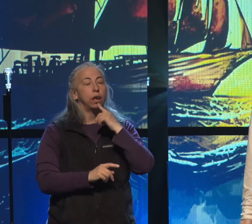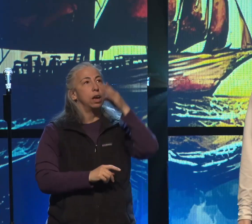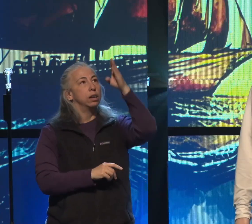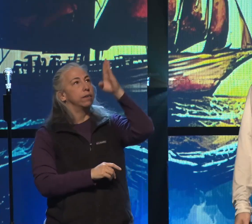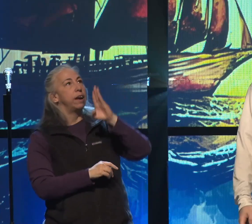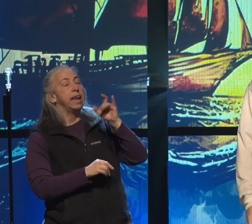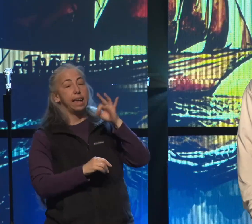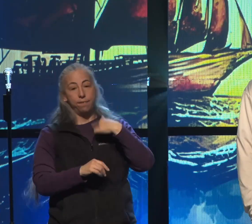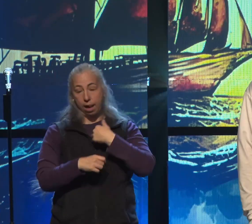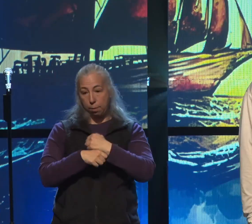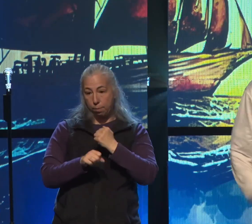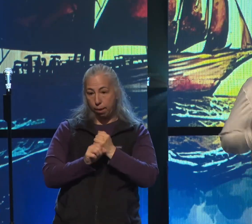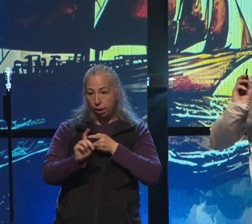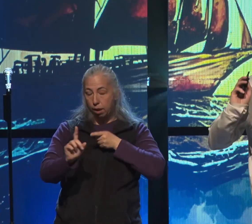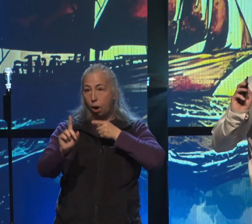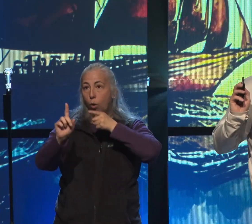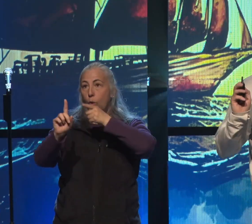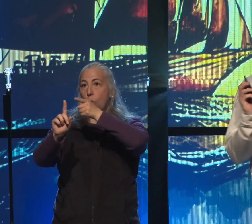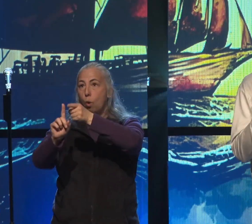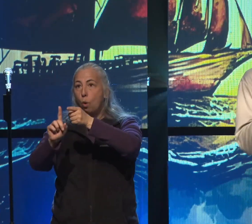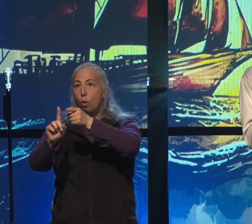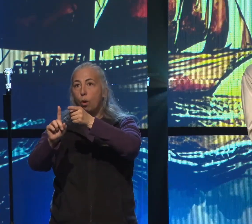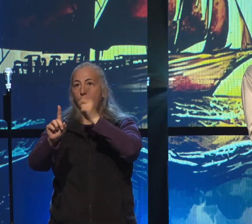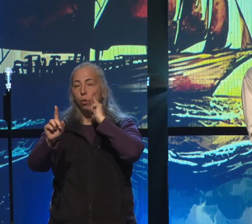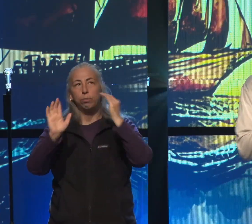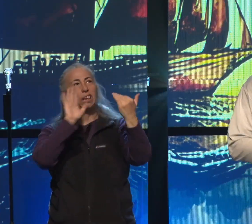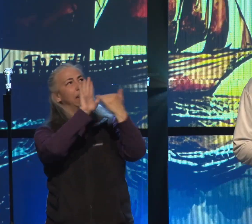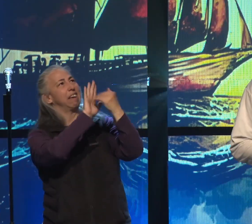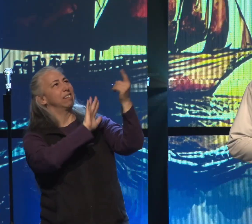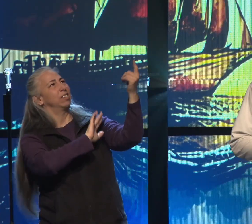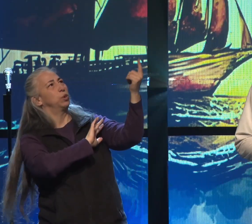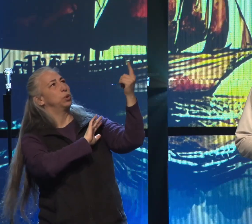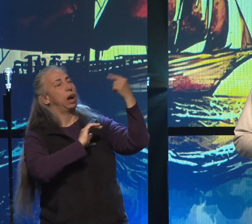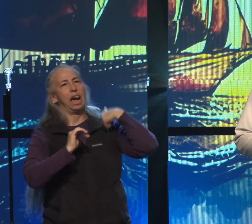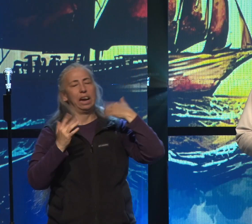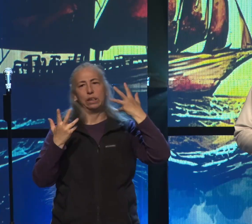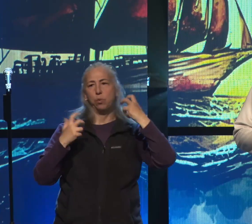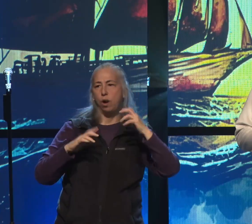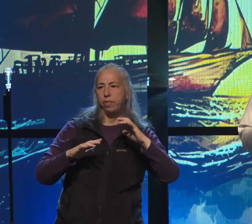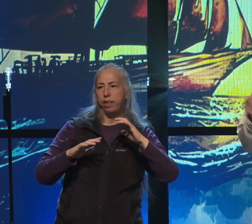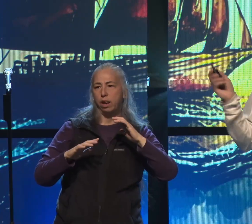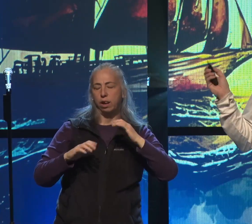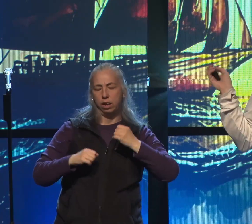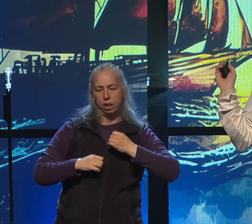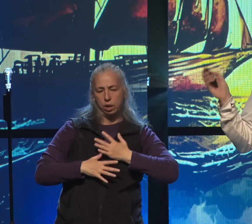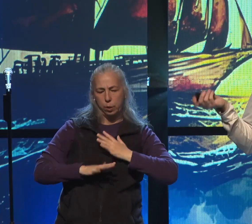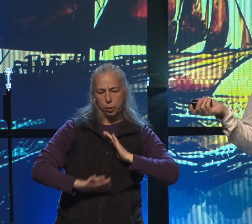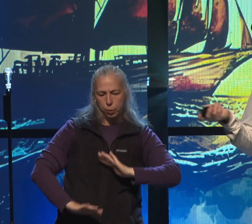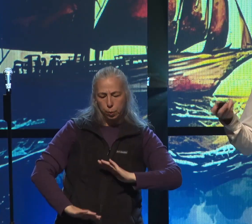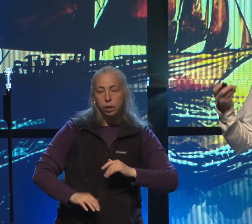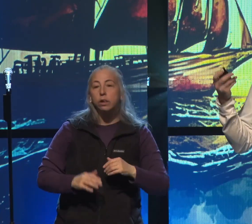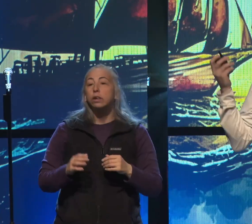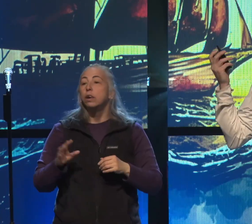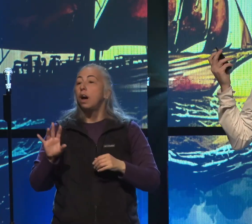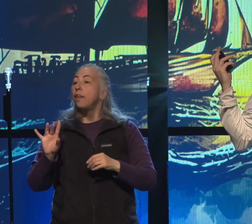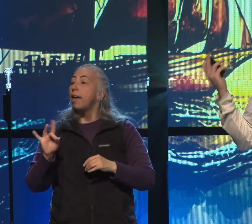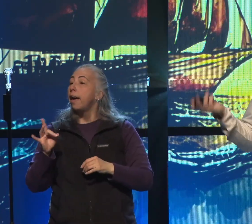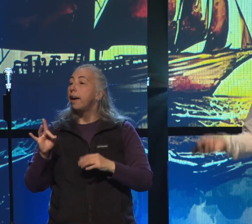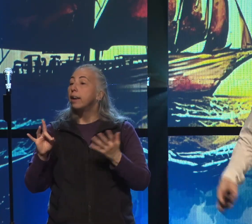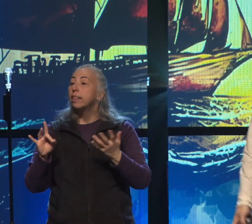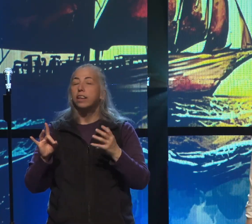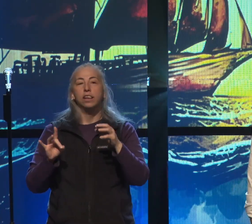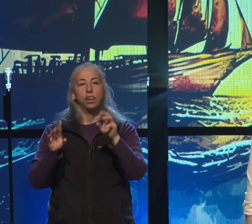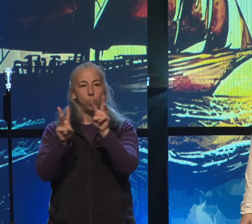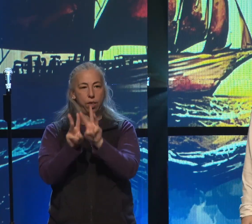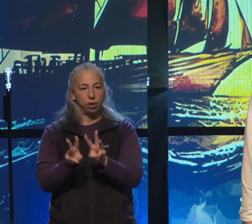create a goal, then I could be going against the divine. I don't want to do that. And we kind of have a sense of fear. And then there's the weather. And everybody, if you're in